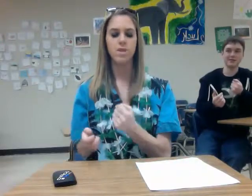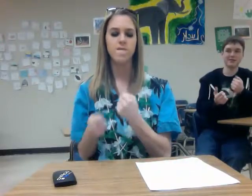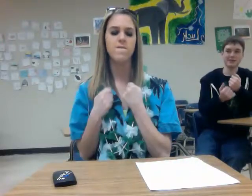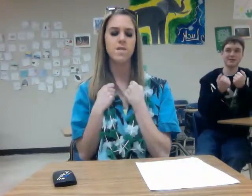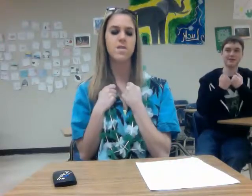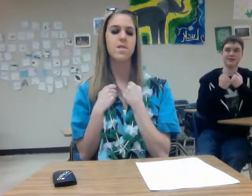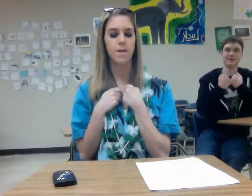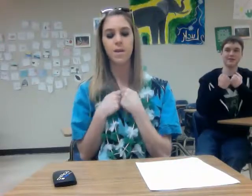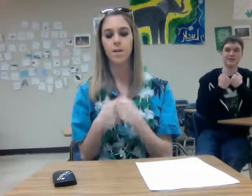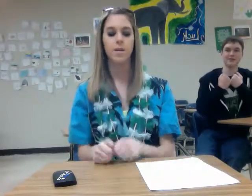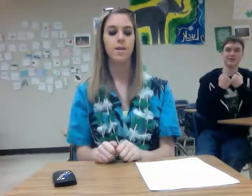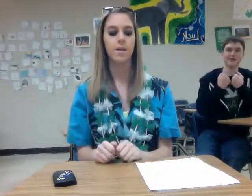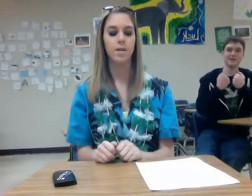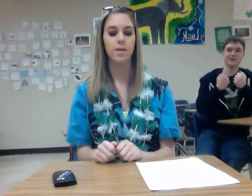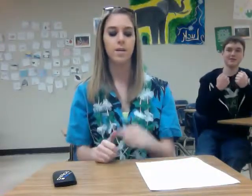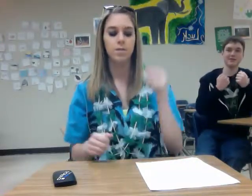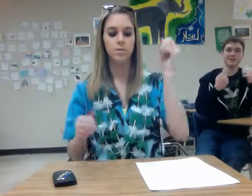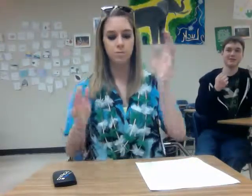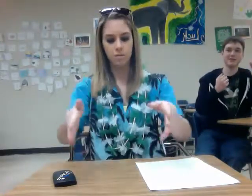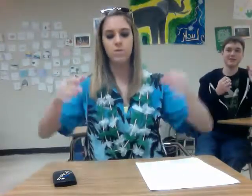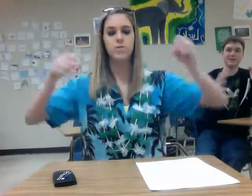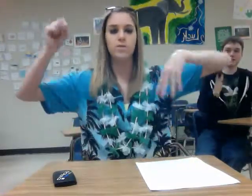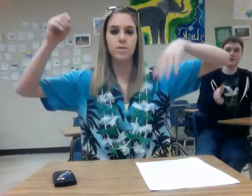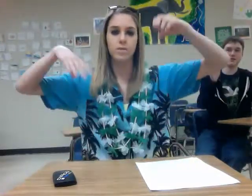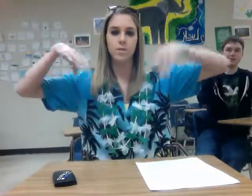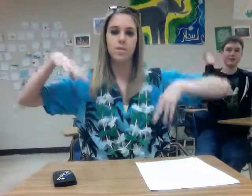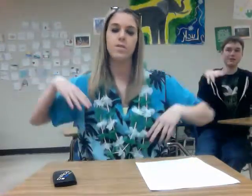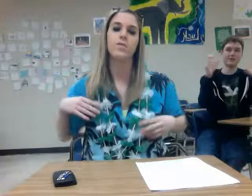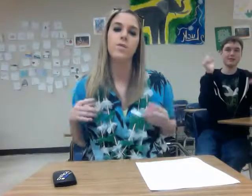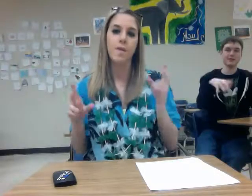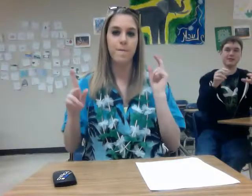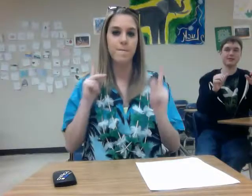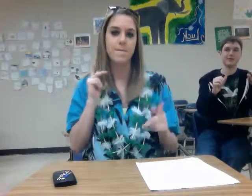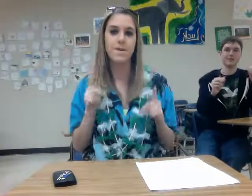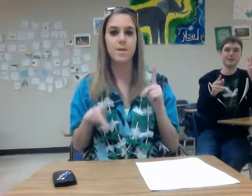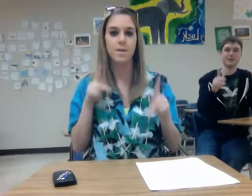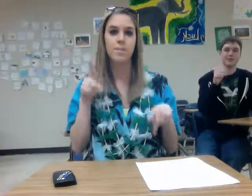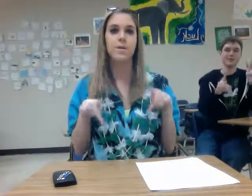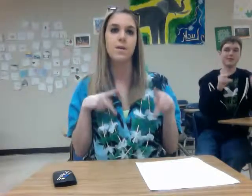house street light people